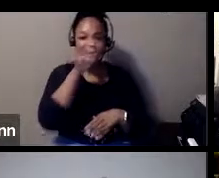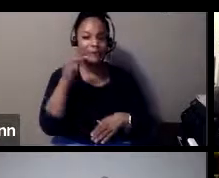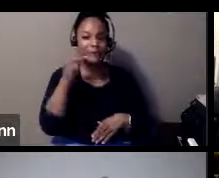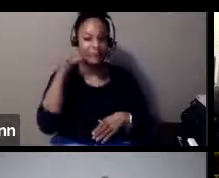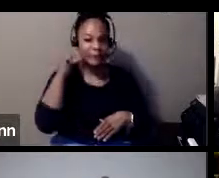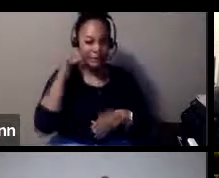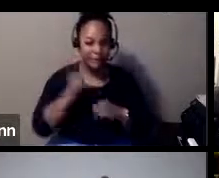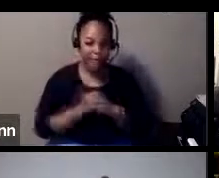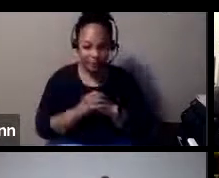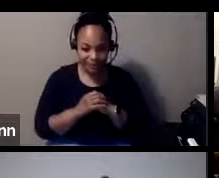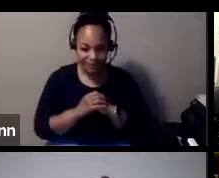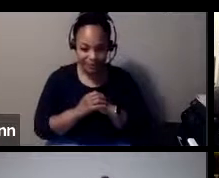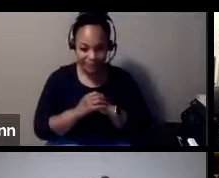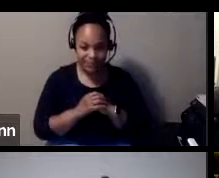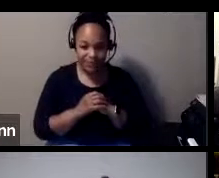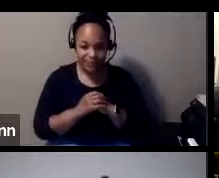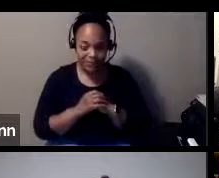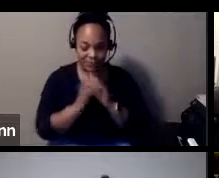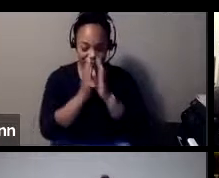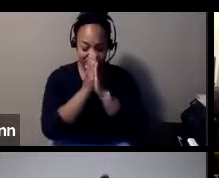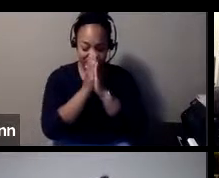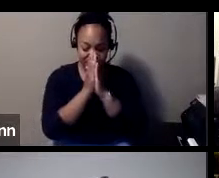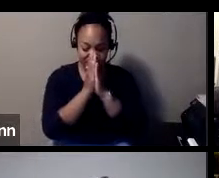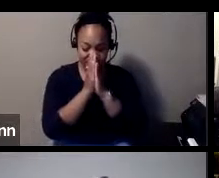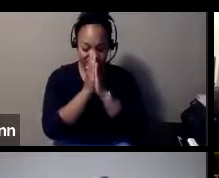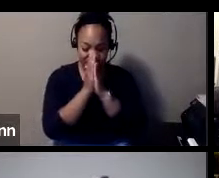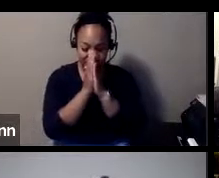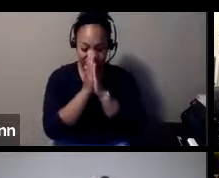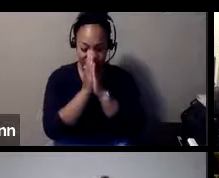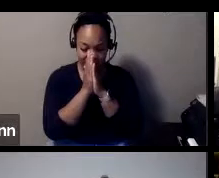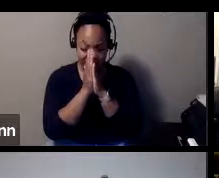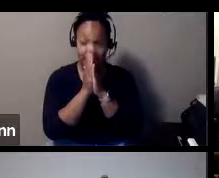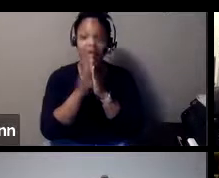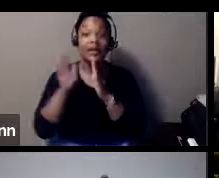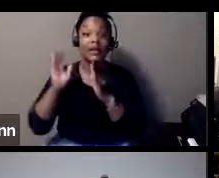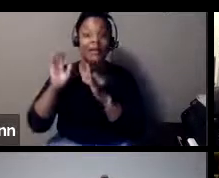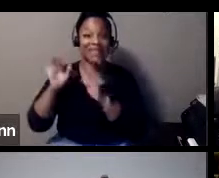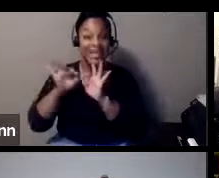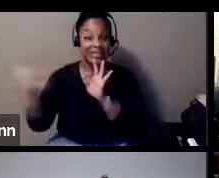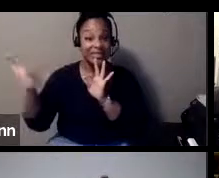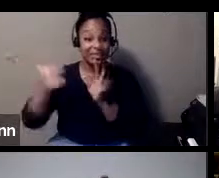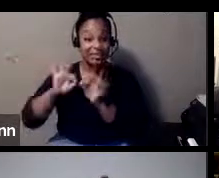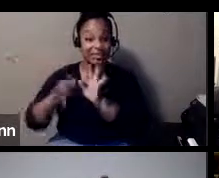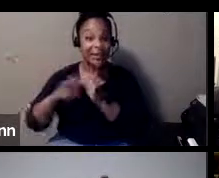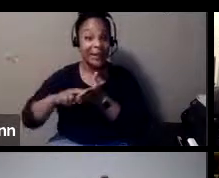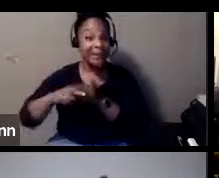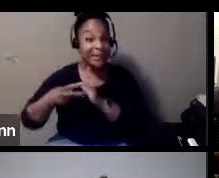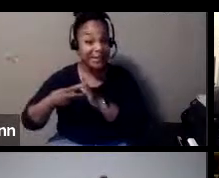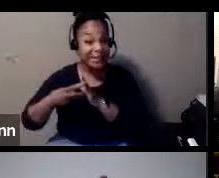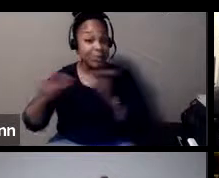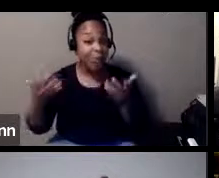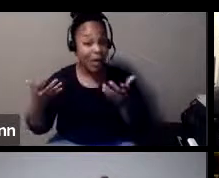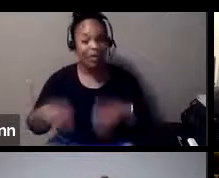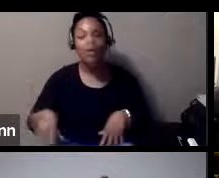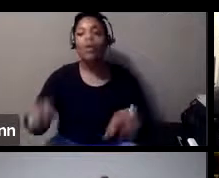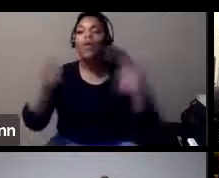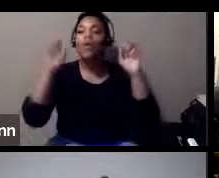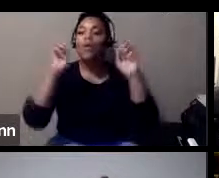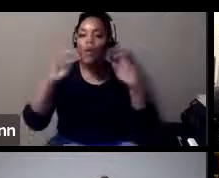Adaholya, Hajogo. That means, okay, all of you, let's walk